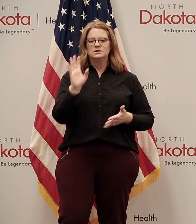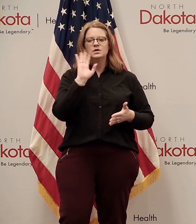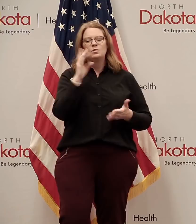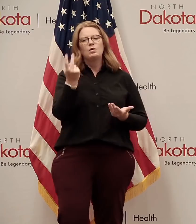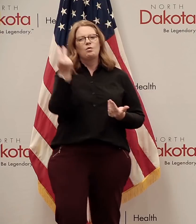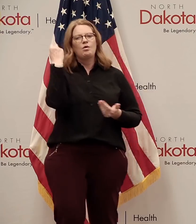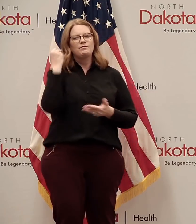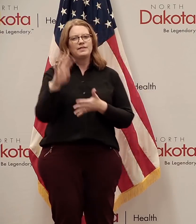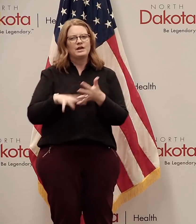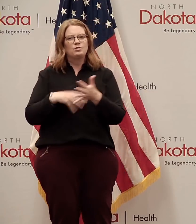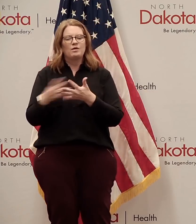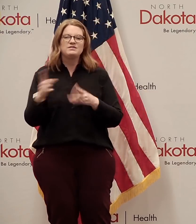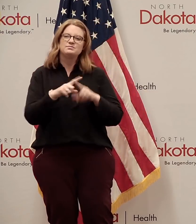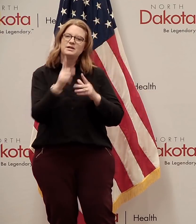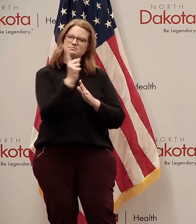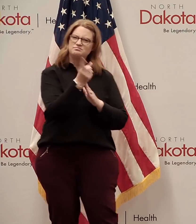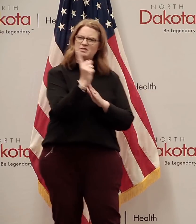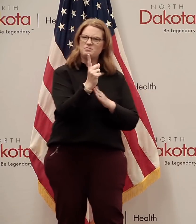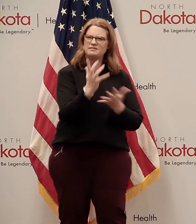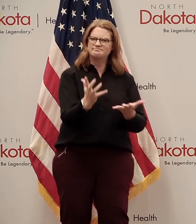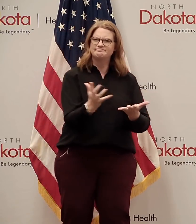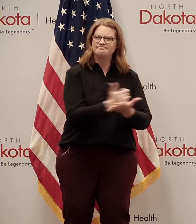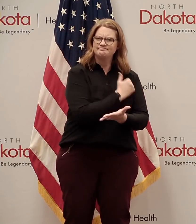But one thing to jump on right away